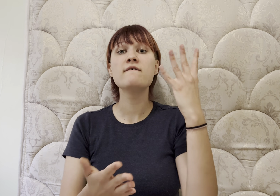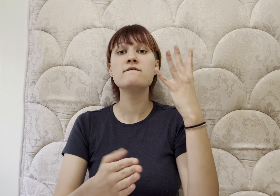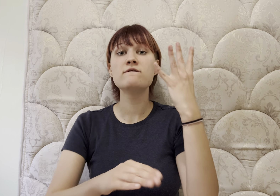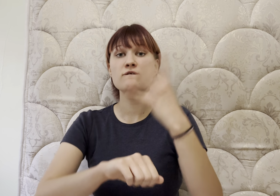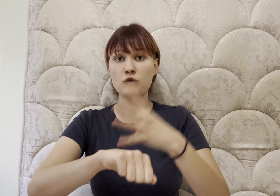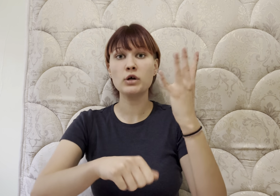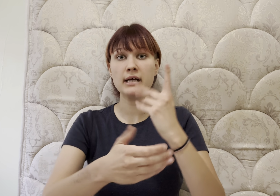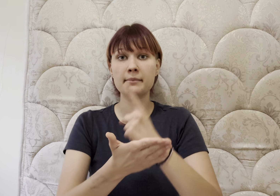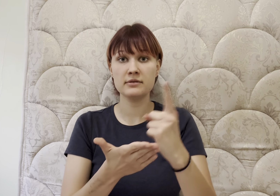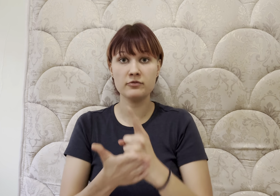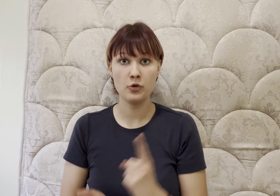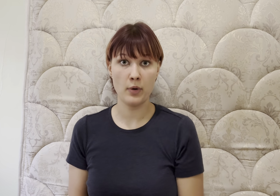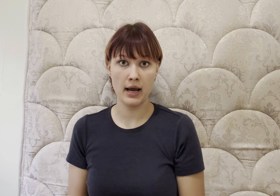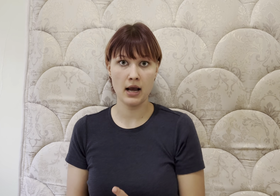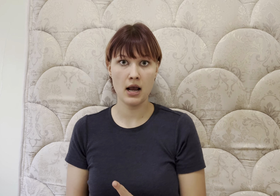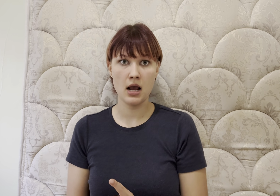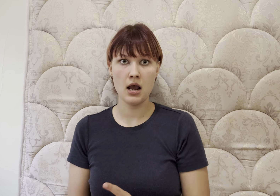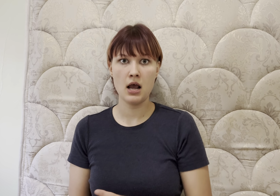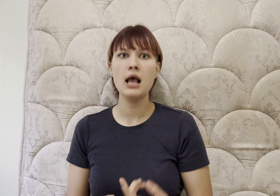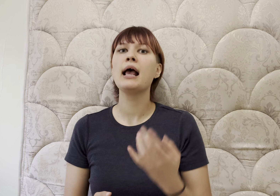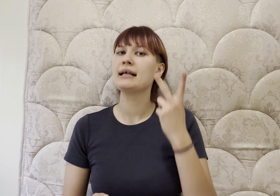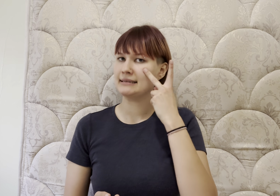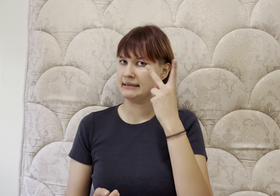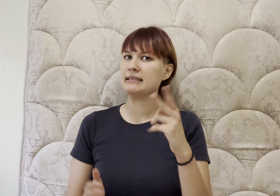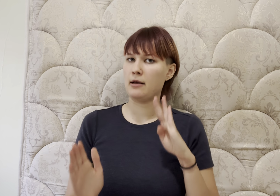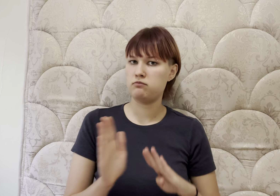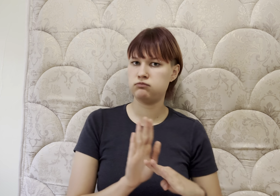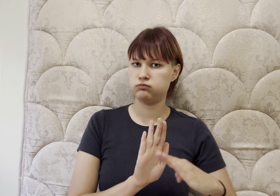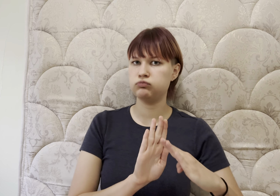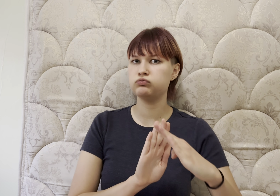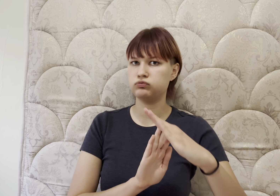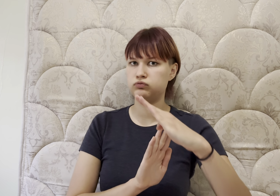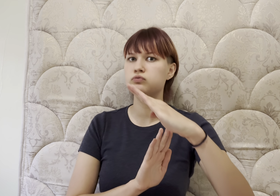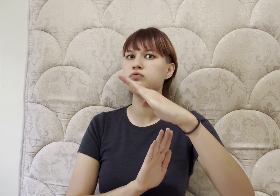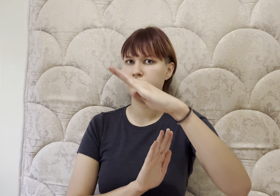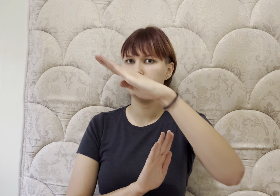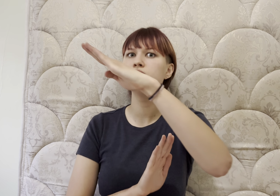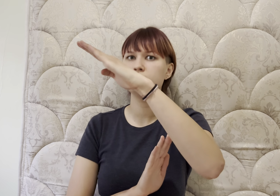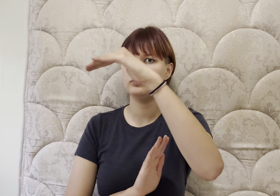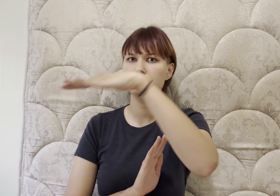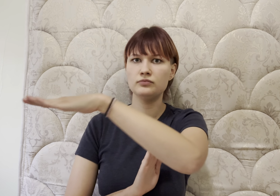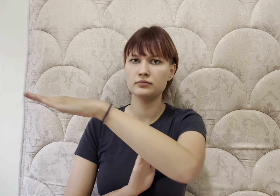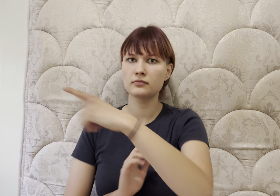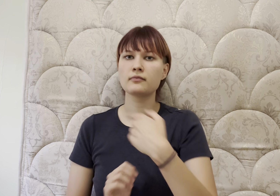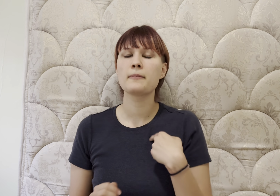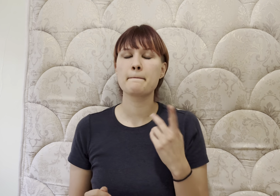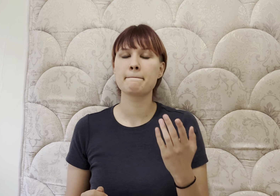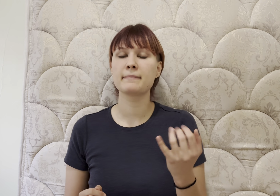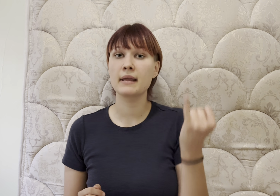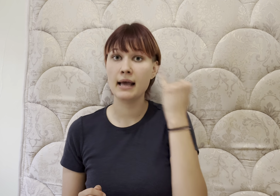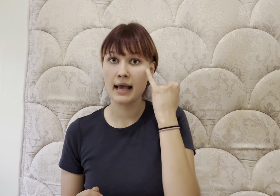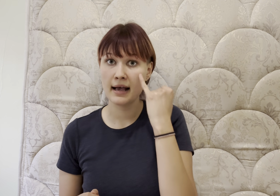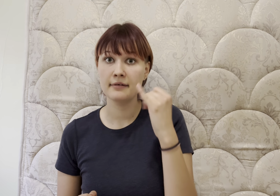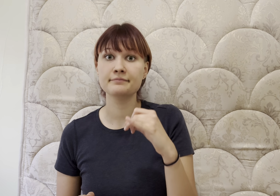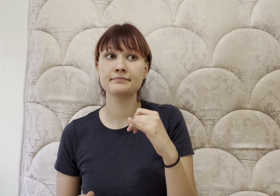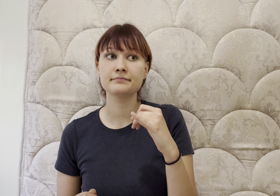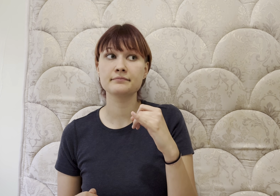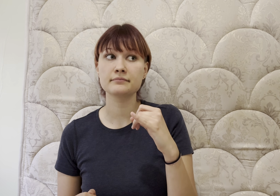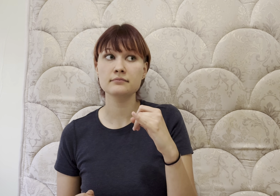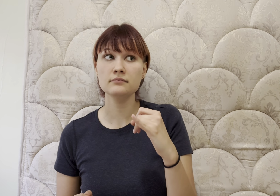go to psychotherapy for a full year, 52 sessions, then 80% of subjects report significant improvement